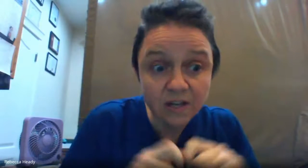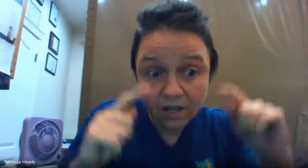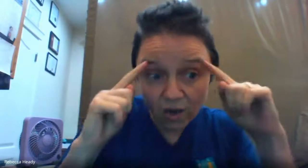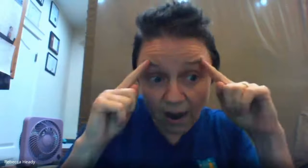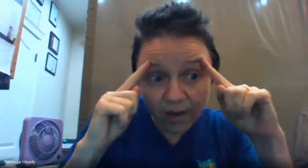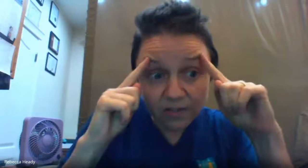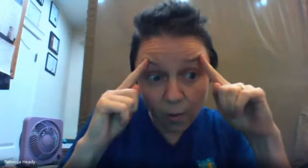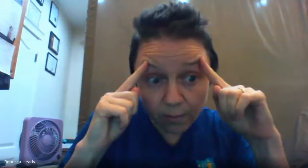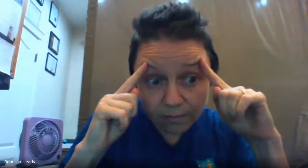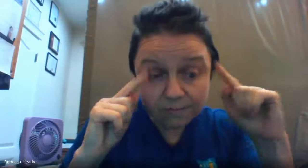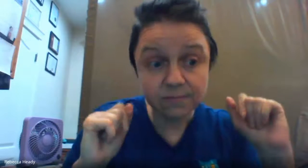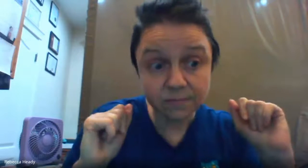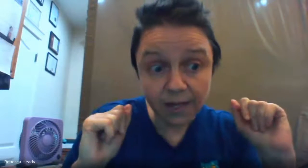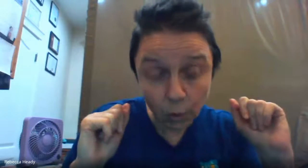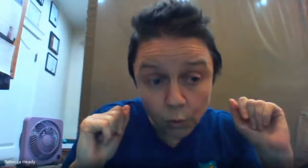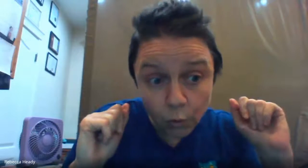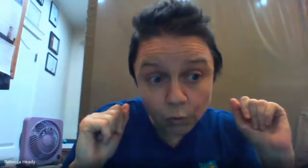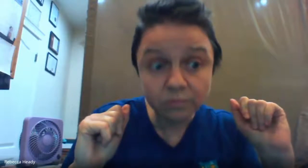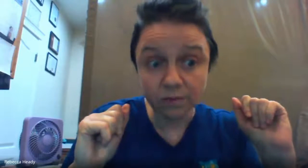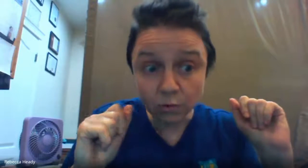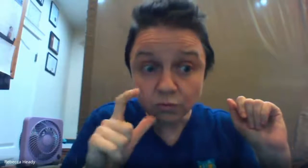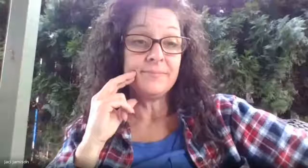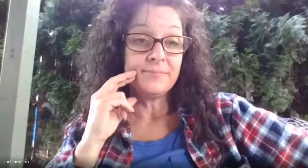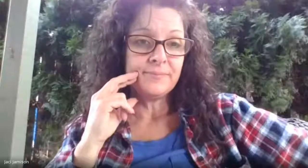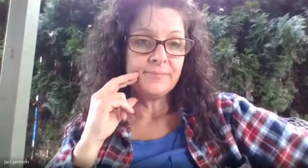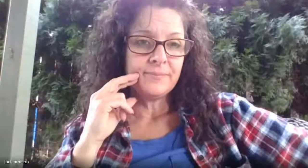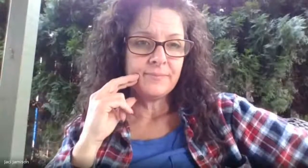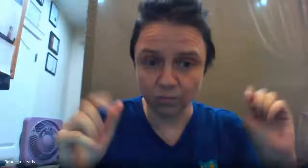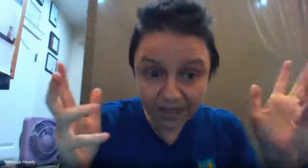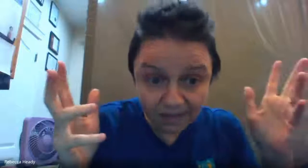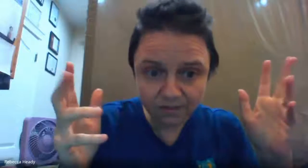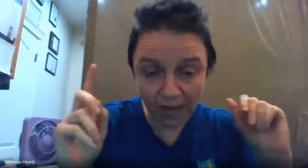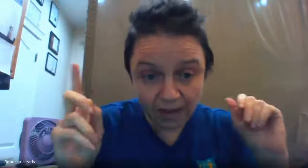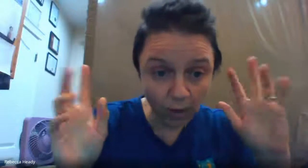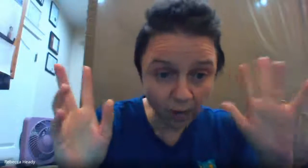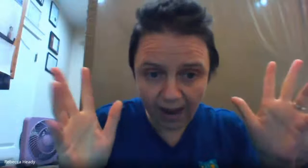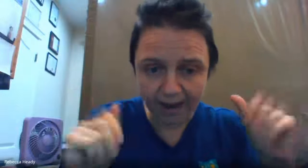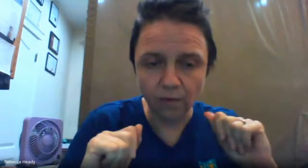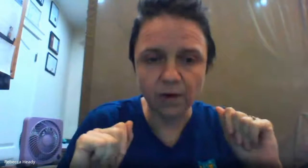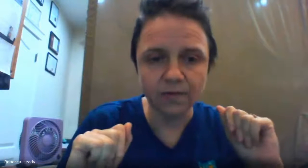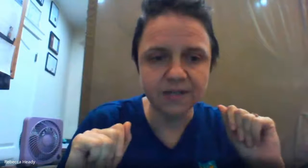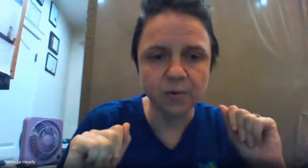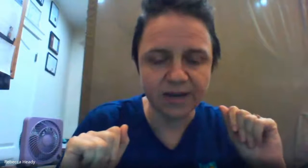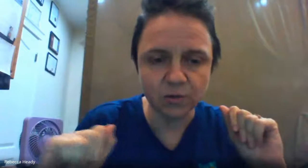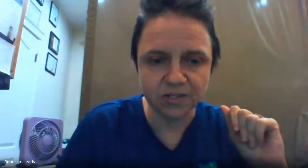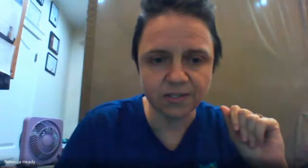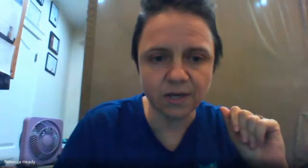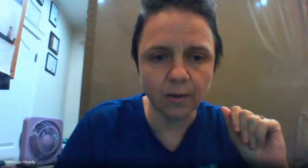eyebrows go up. Like who, what, when, where, why, all the WH questions. Your eyebrows go